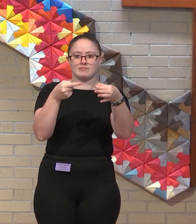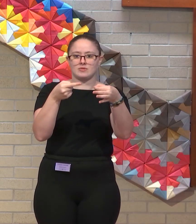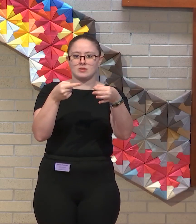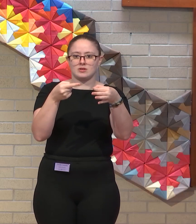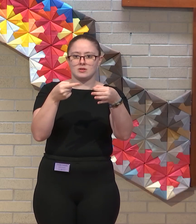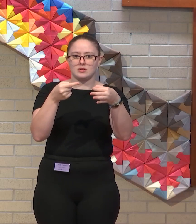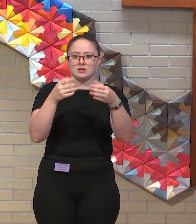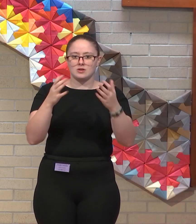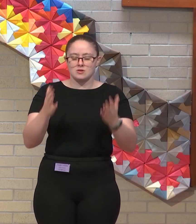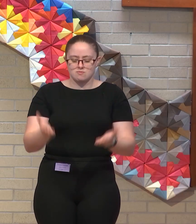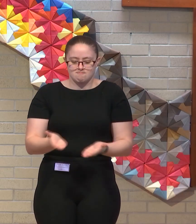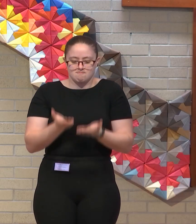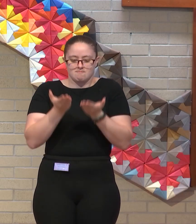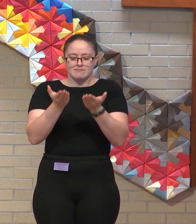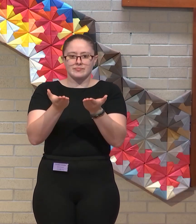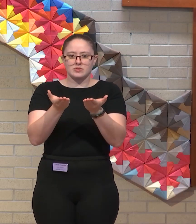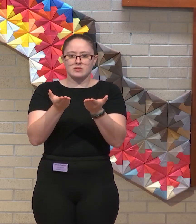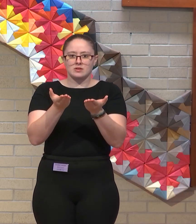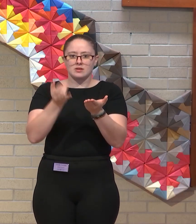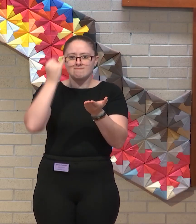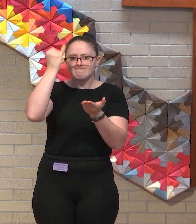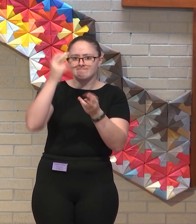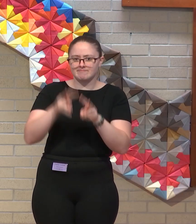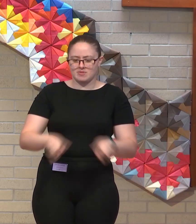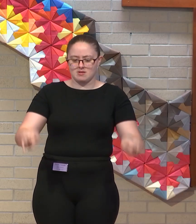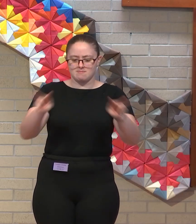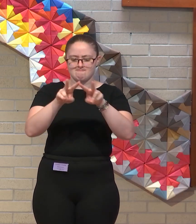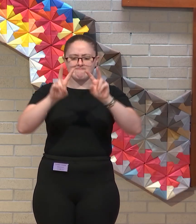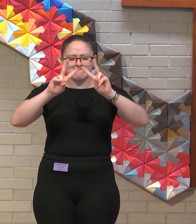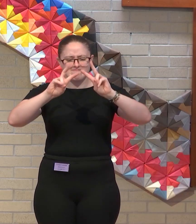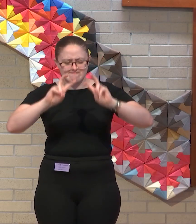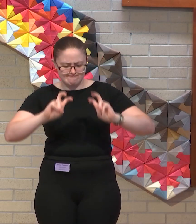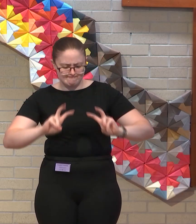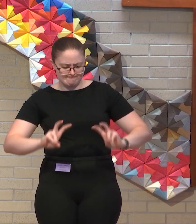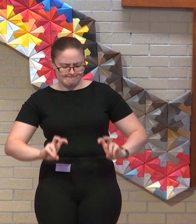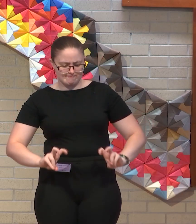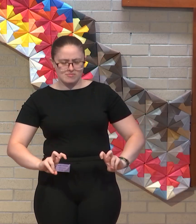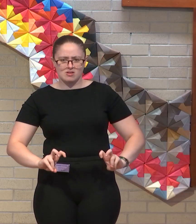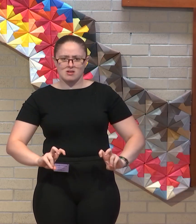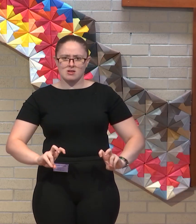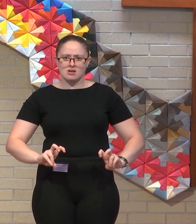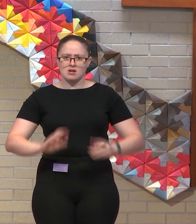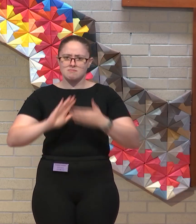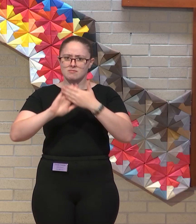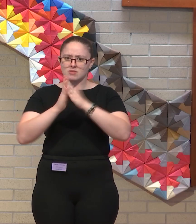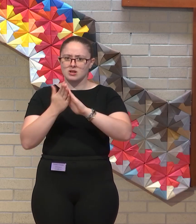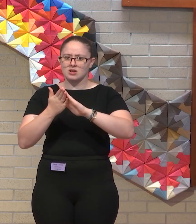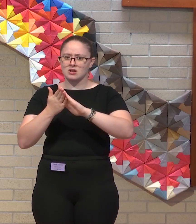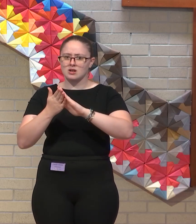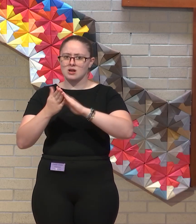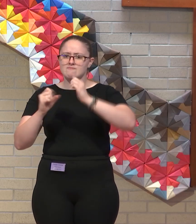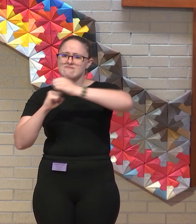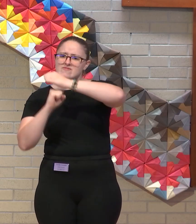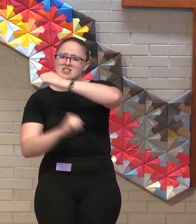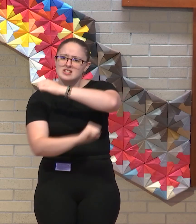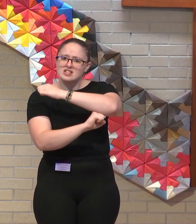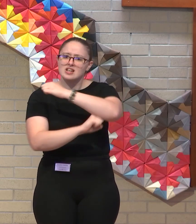up and examine the values and ideals that center our work at Goshen College.